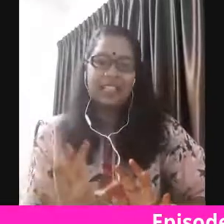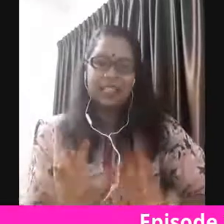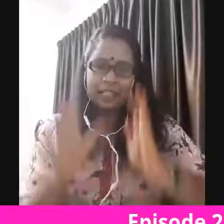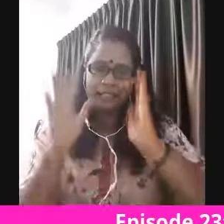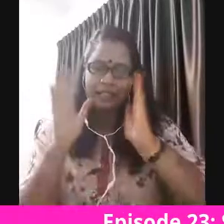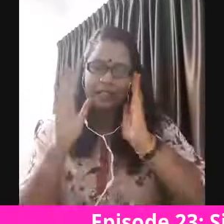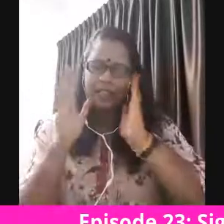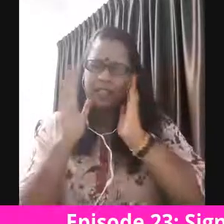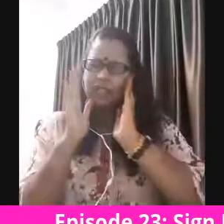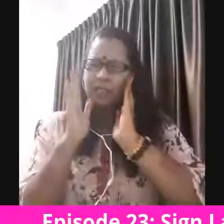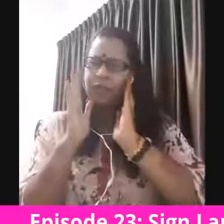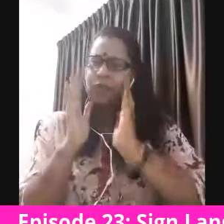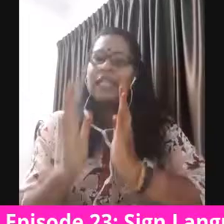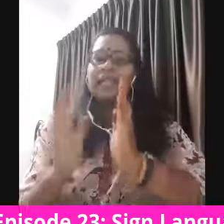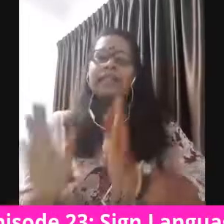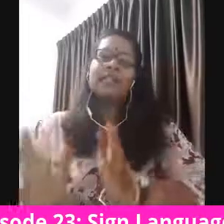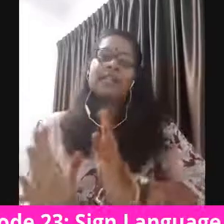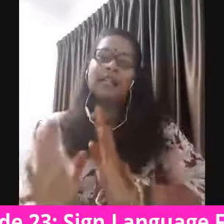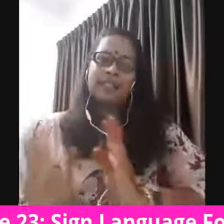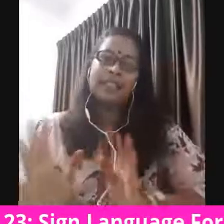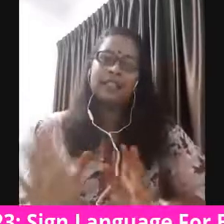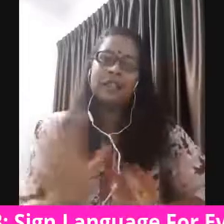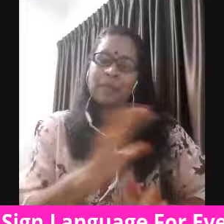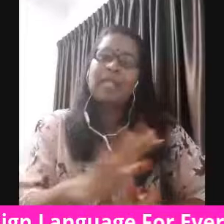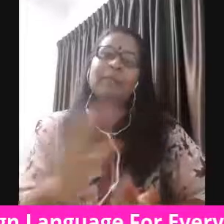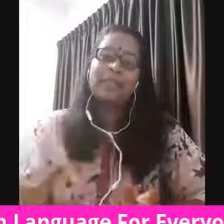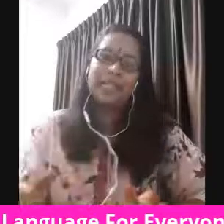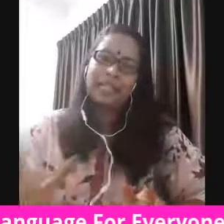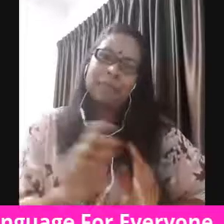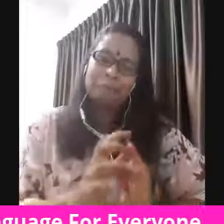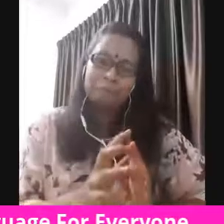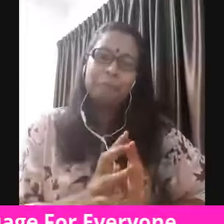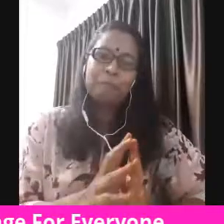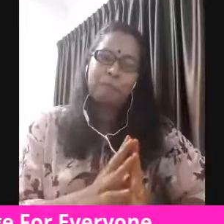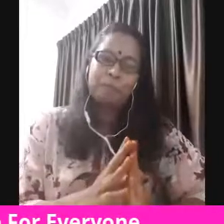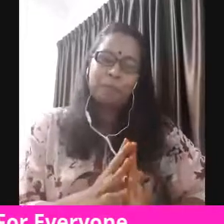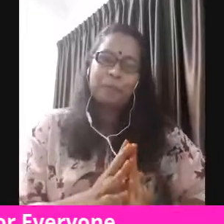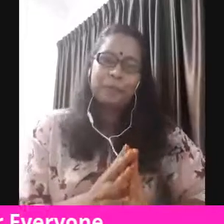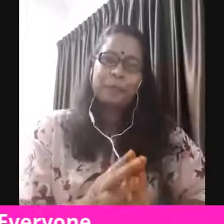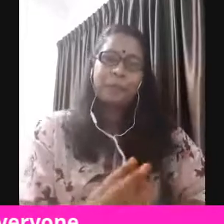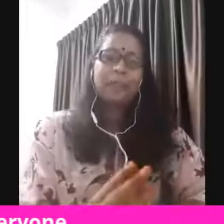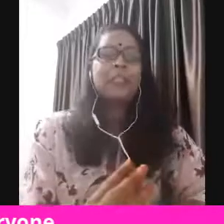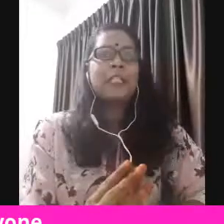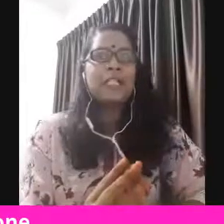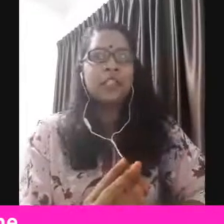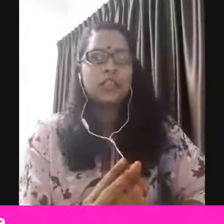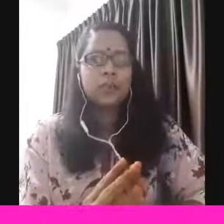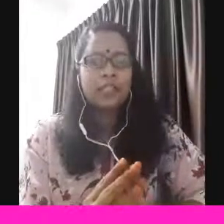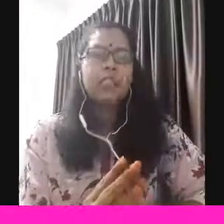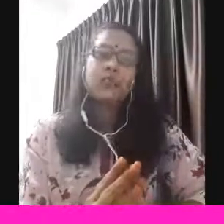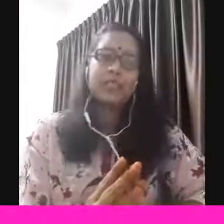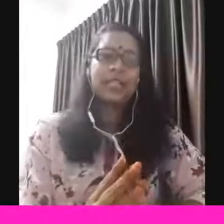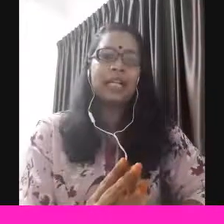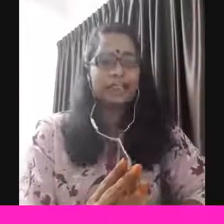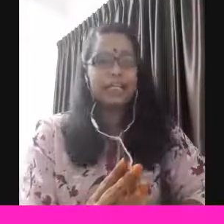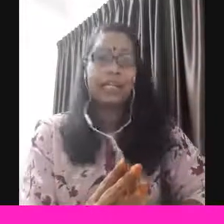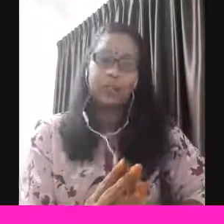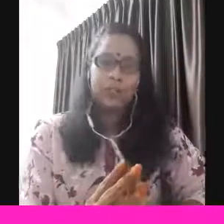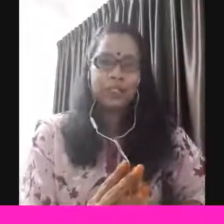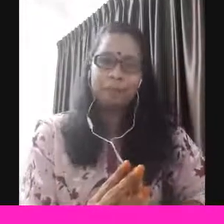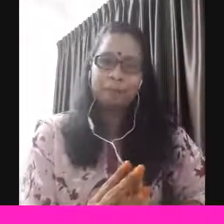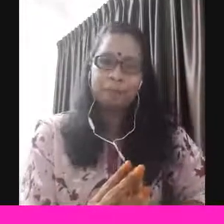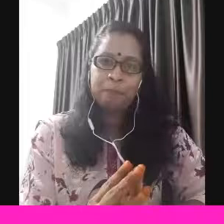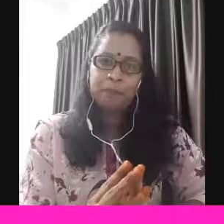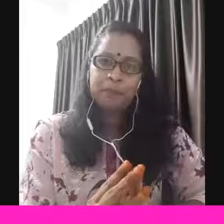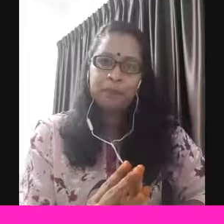pendengaran, uh, Okay. fully in this sector, masalah pendengaran. Okay. teaching students When I using was in sign